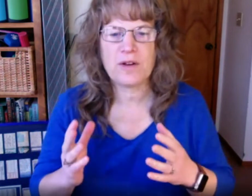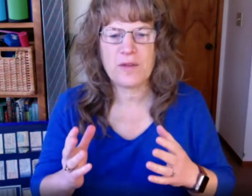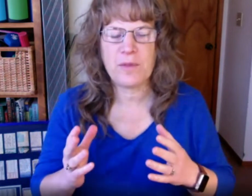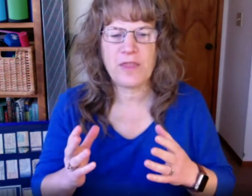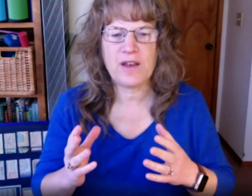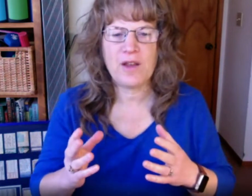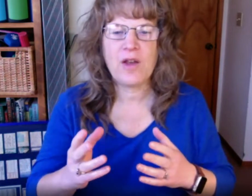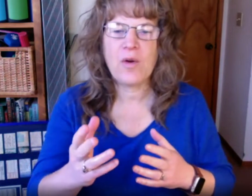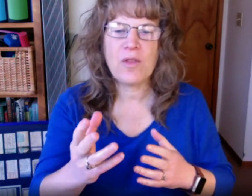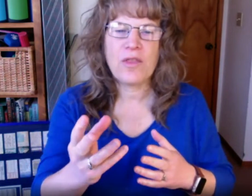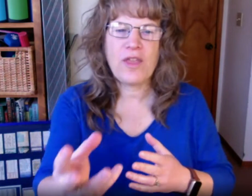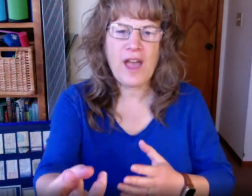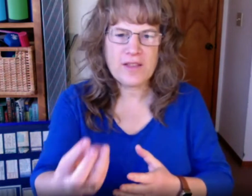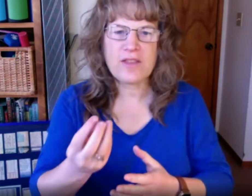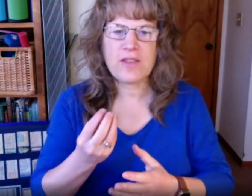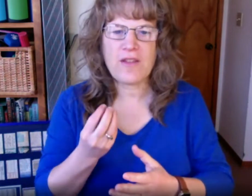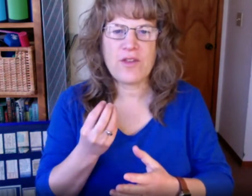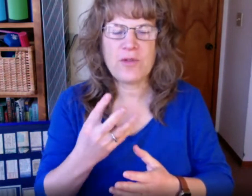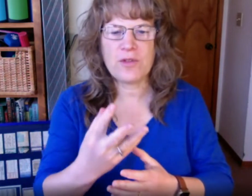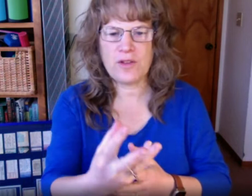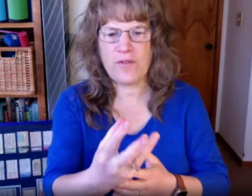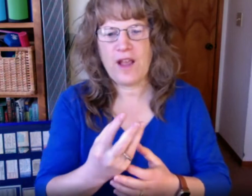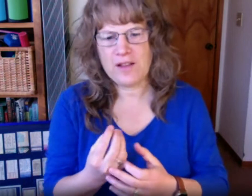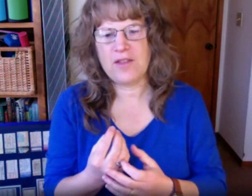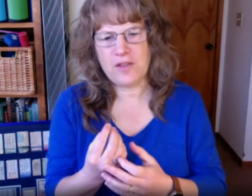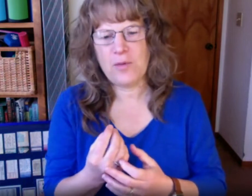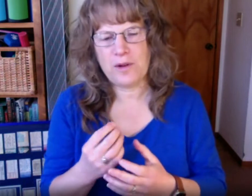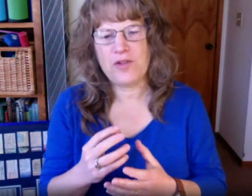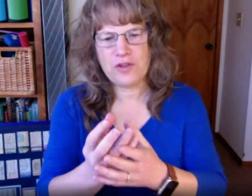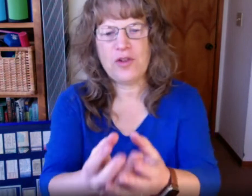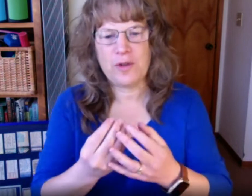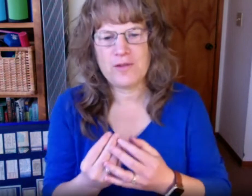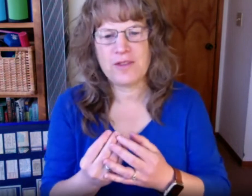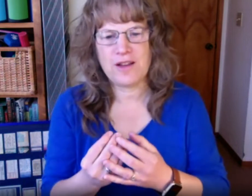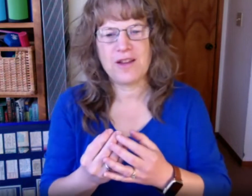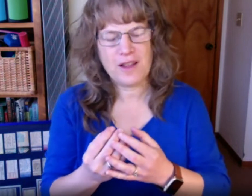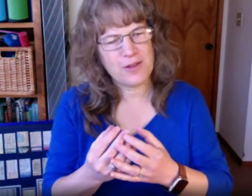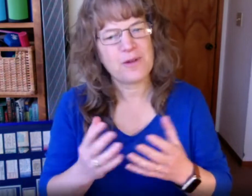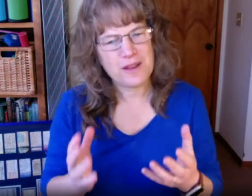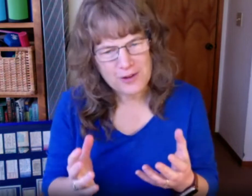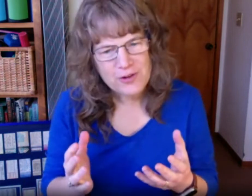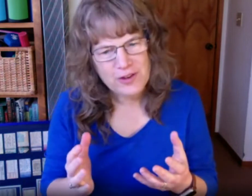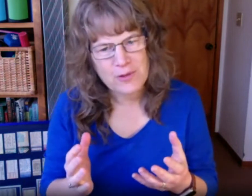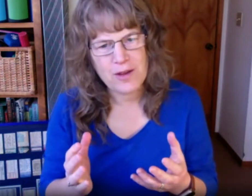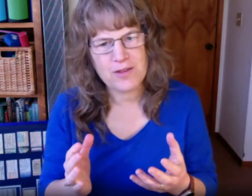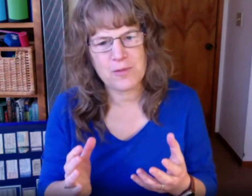but then that visual stuff adds so much to it that it's really interesting the ways in which